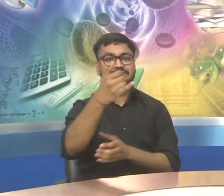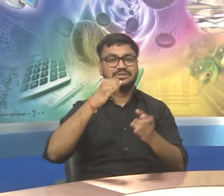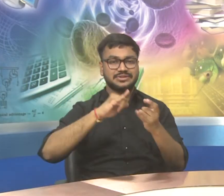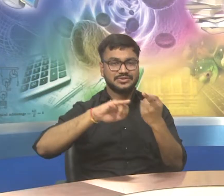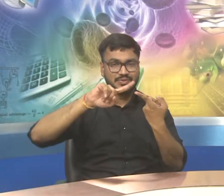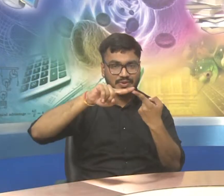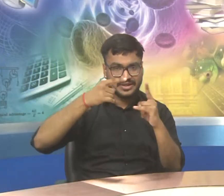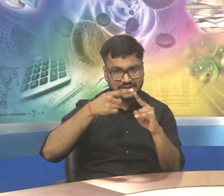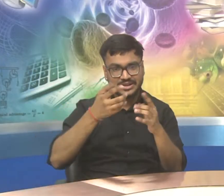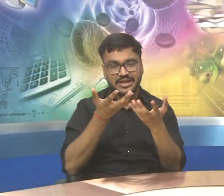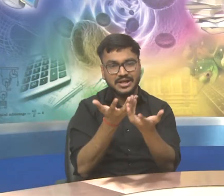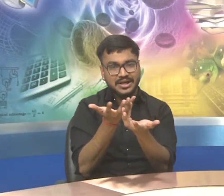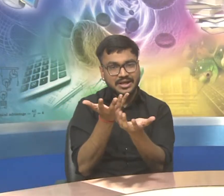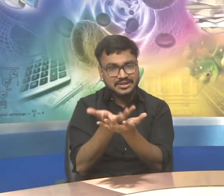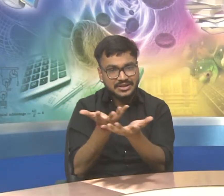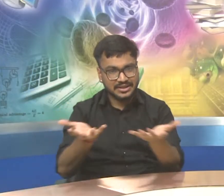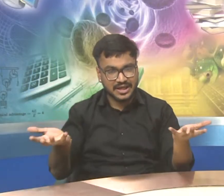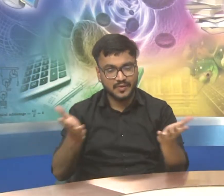Here are some methods of separation.